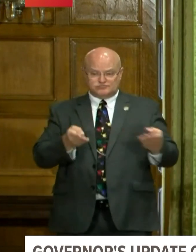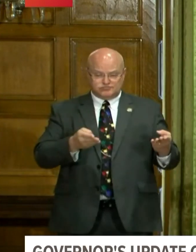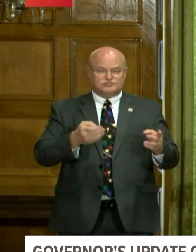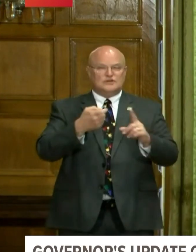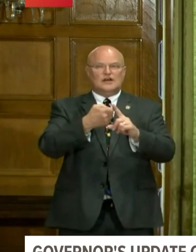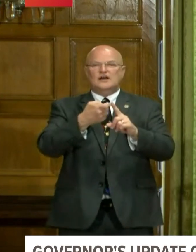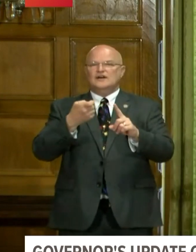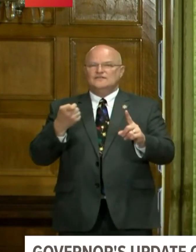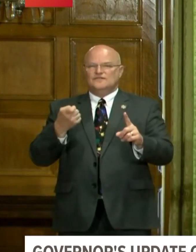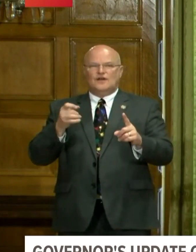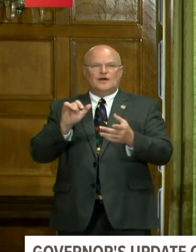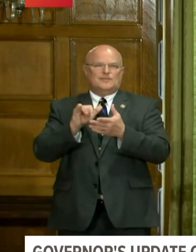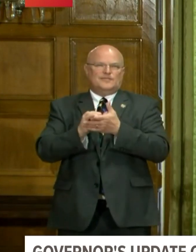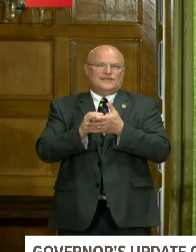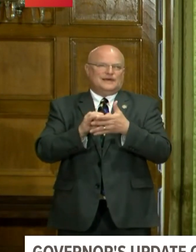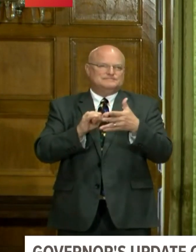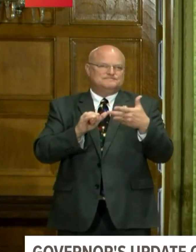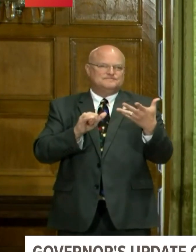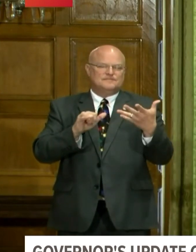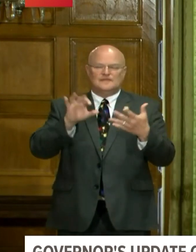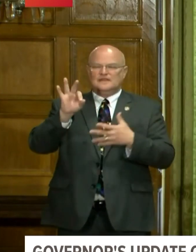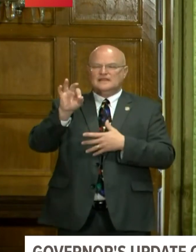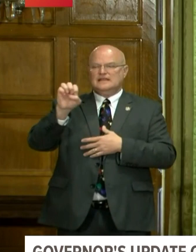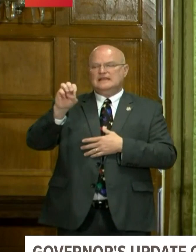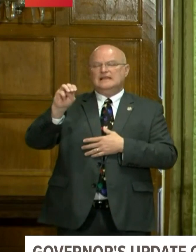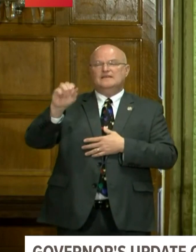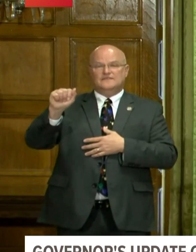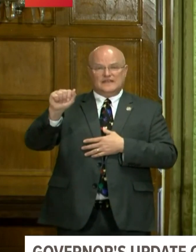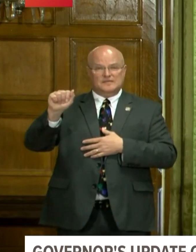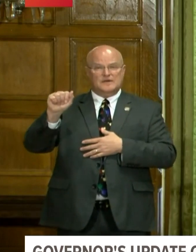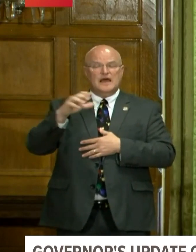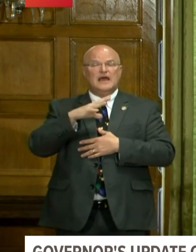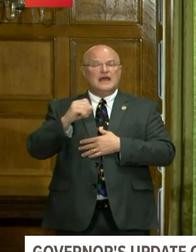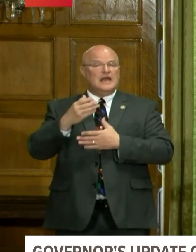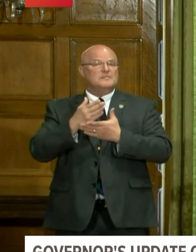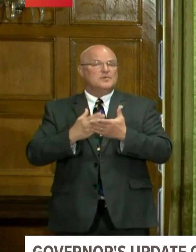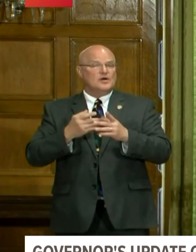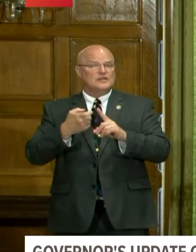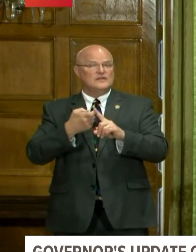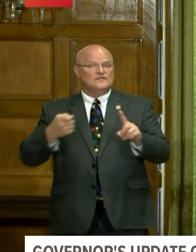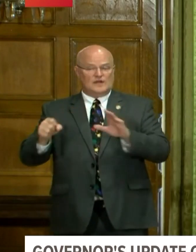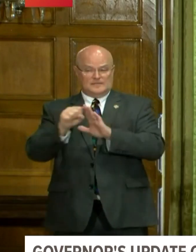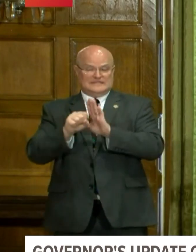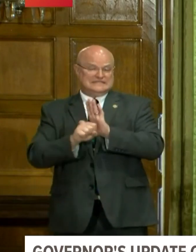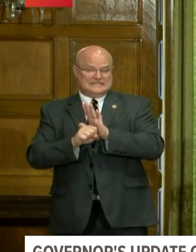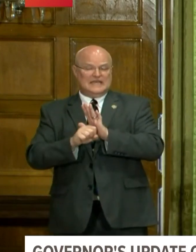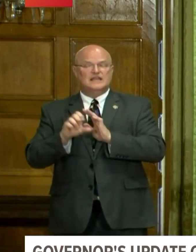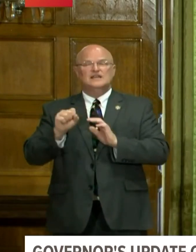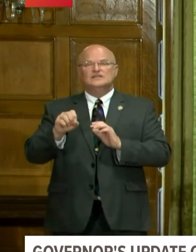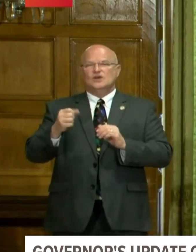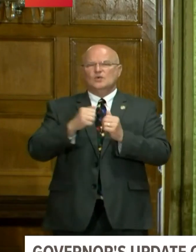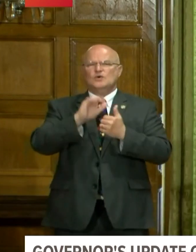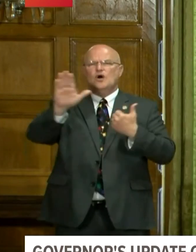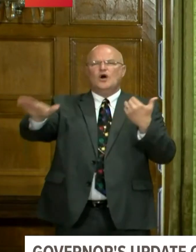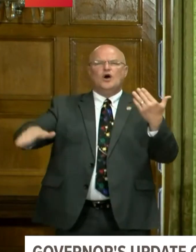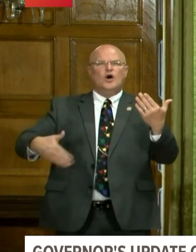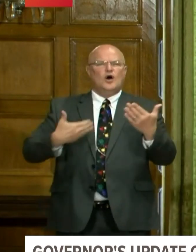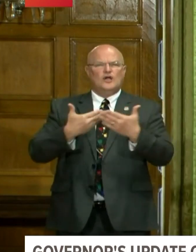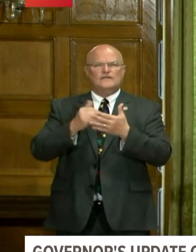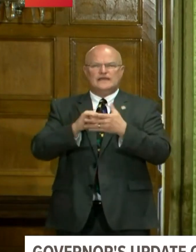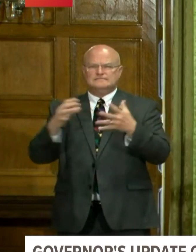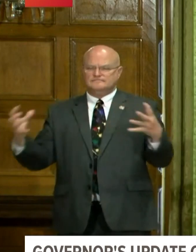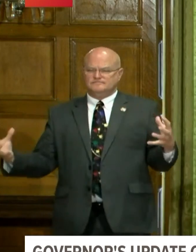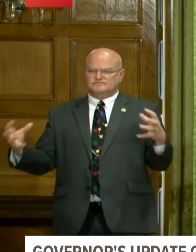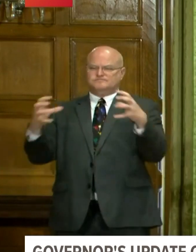from the FEMA channels, and it partly comes from the state. And so with all of that